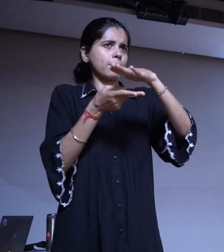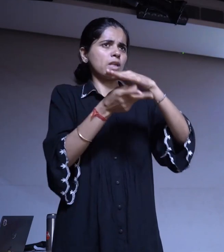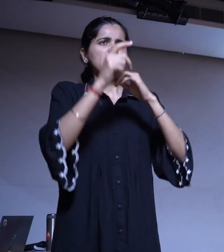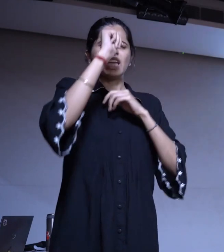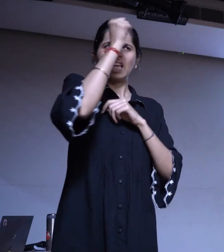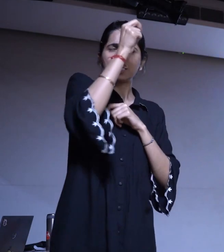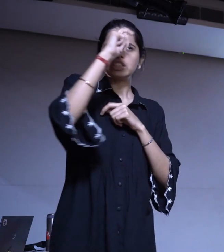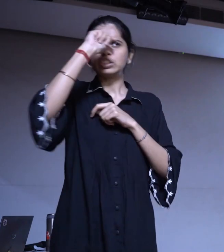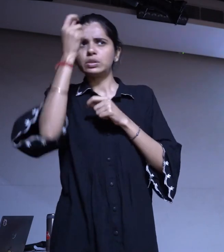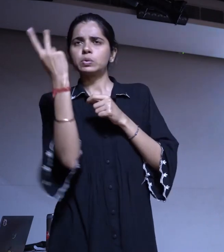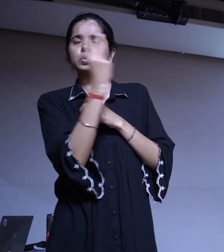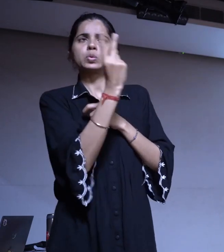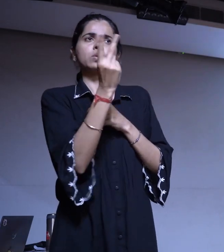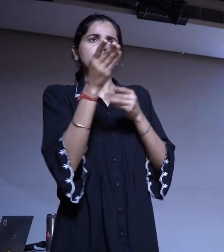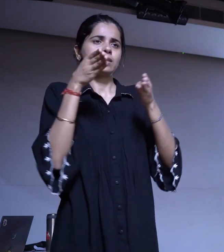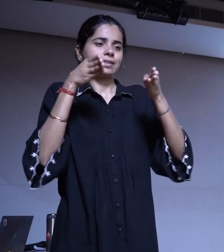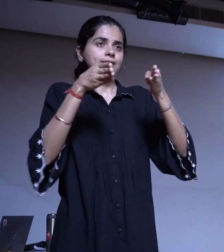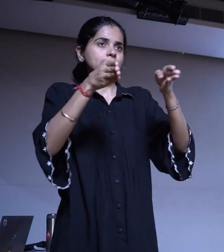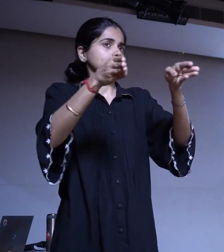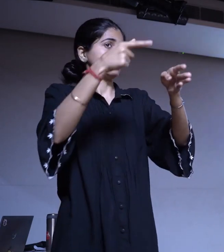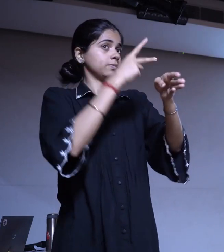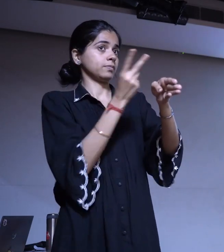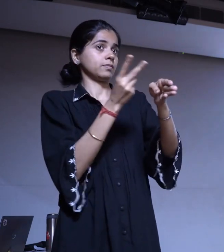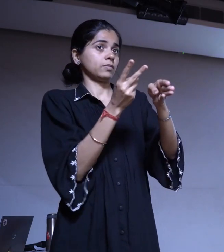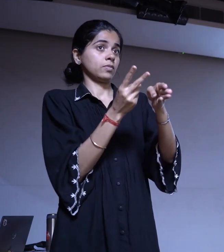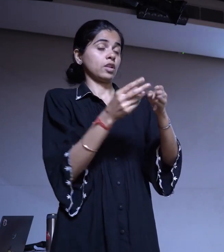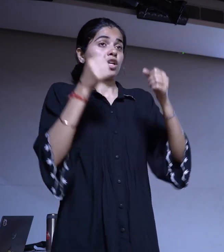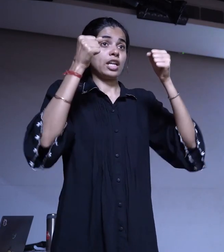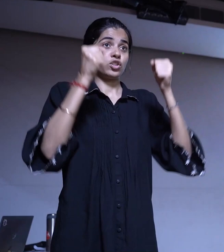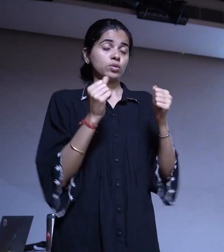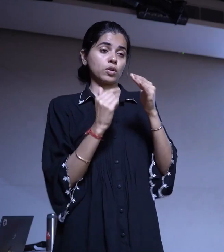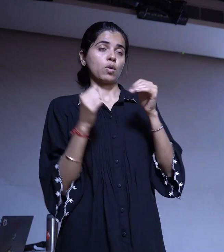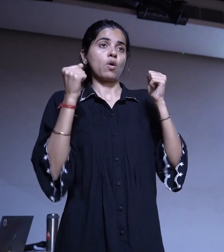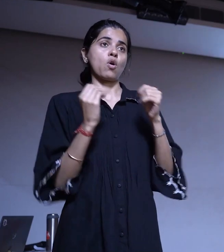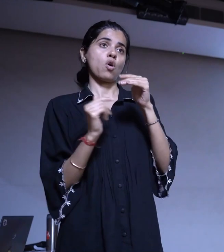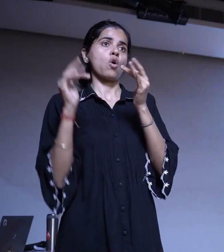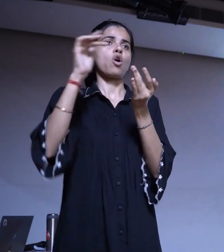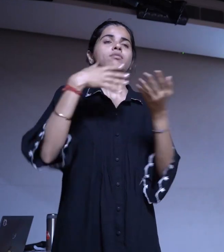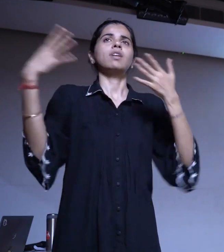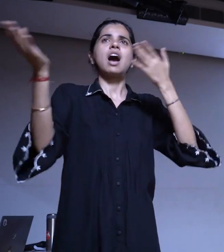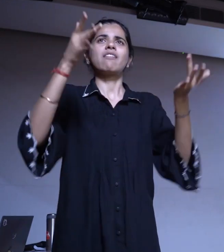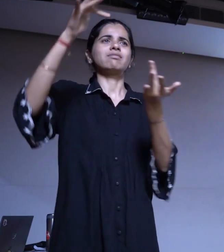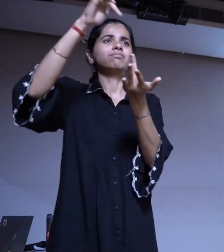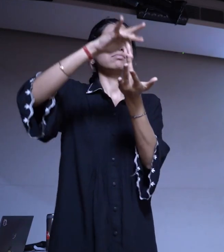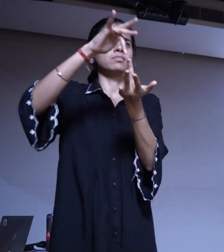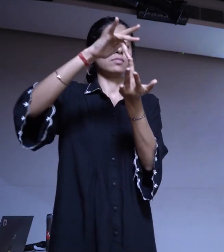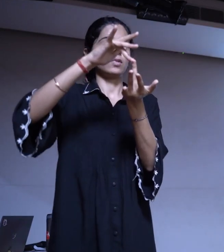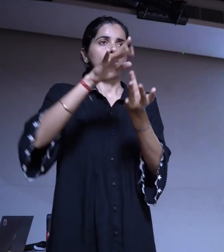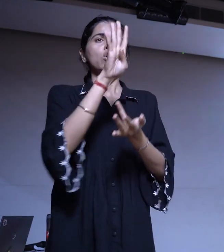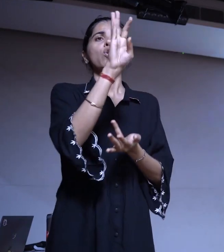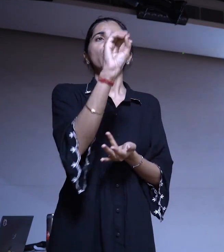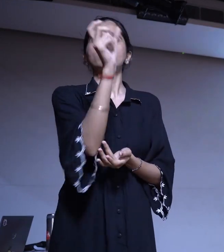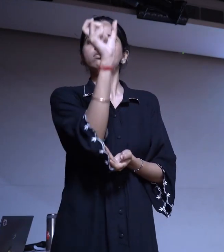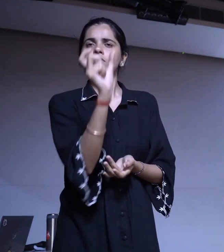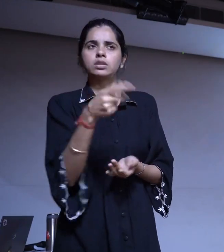English and Hindi so there's an example of a word called chair on top and haa at the bottom and there are a combination about 40 words